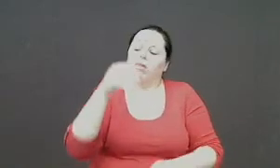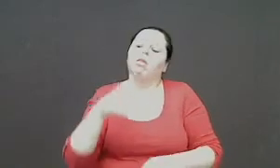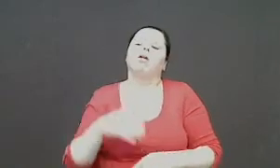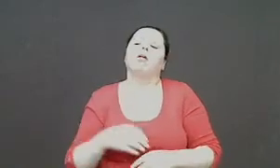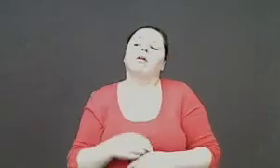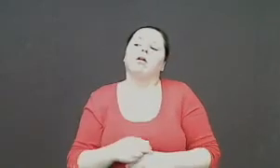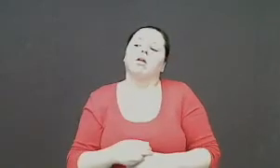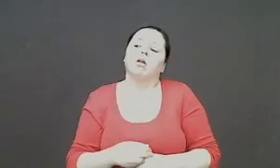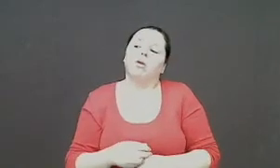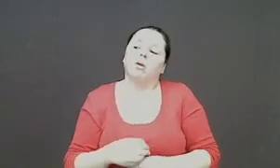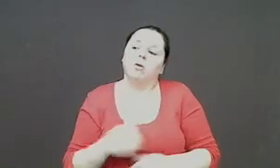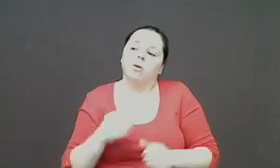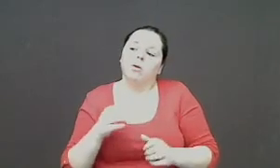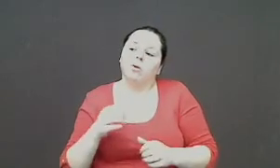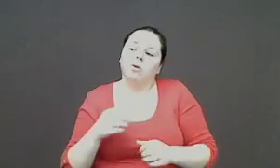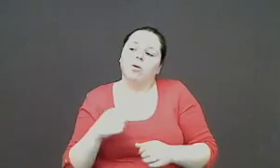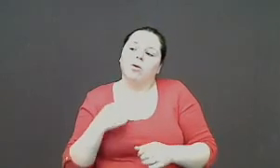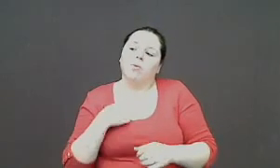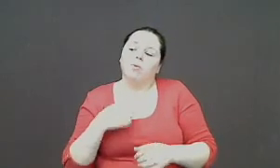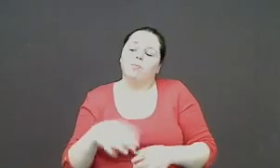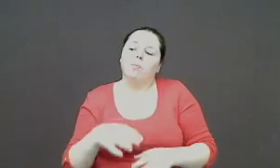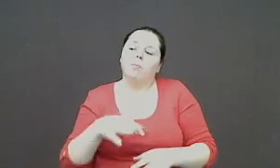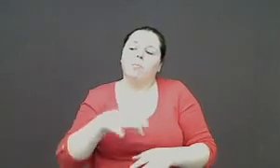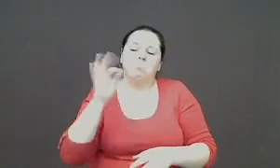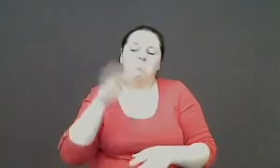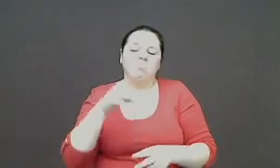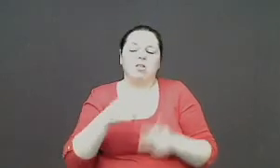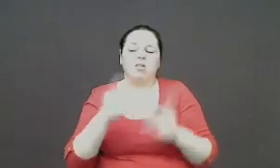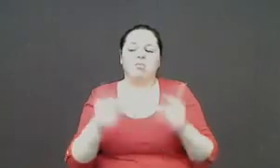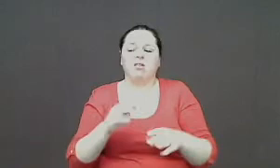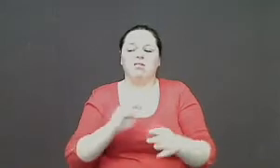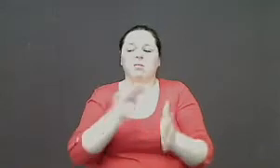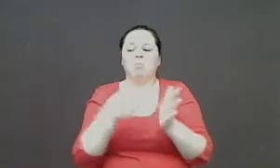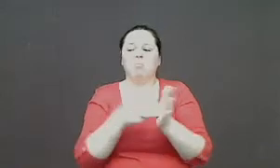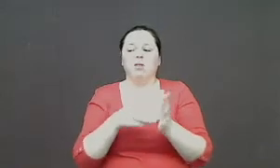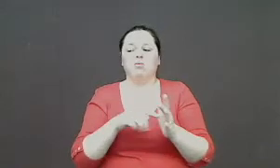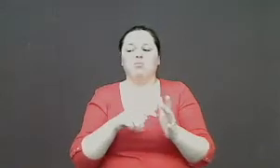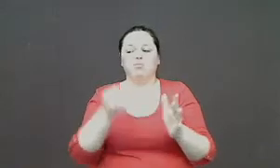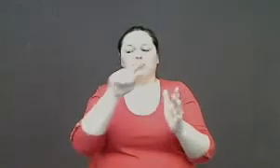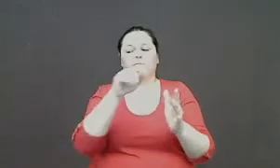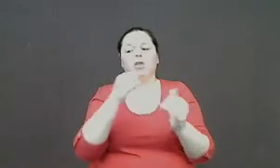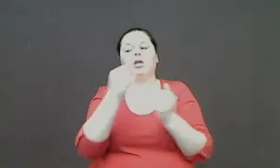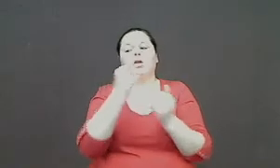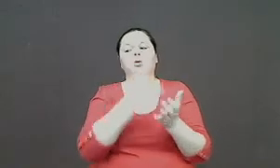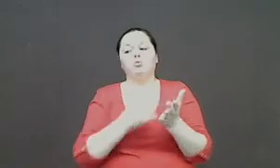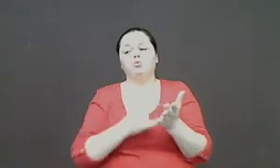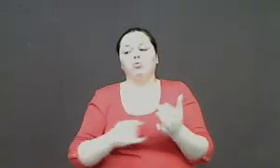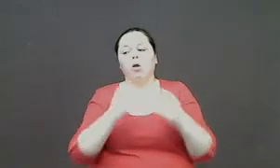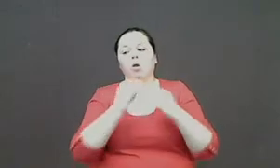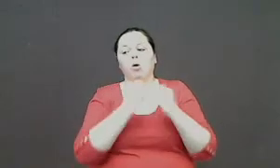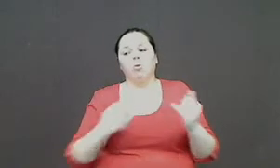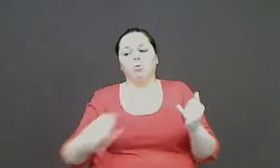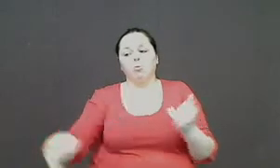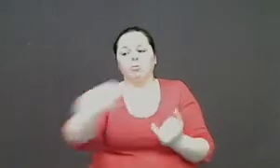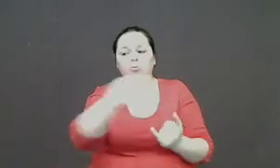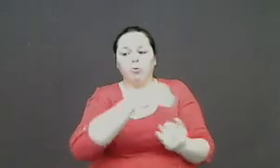point exactly halfway between the poles, draw an imaginary line around the sphere of the Earth, call it the equator, and we